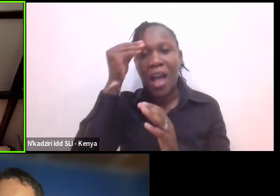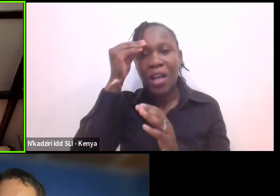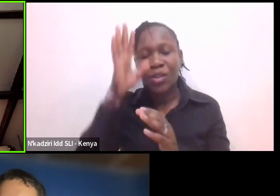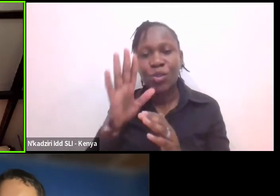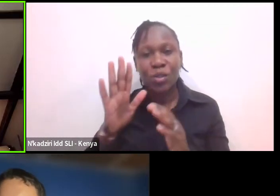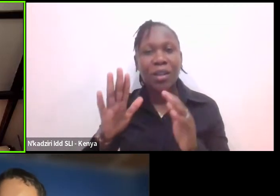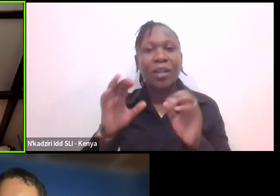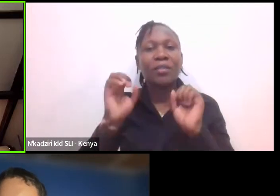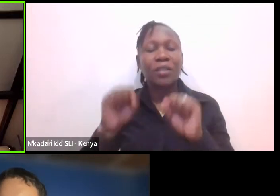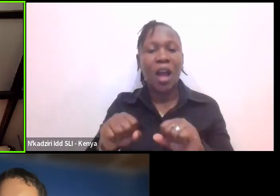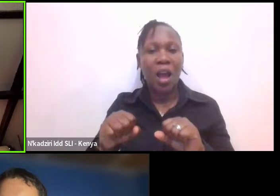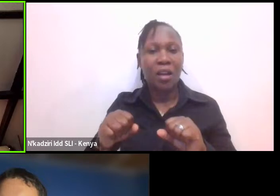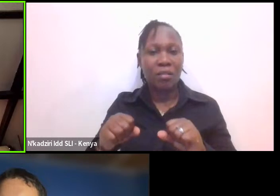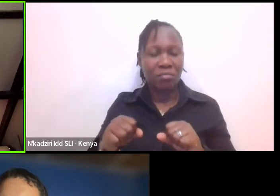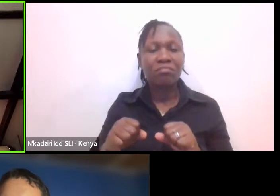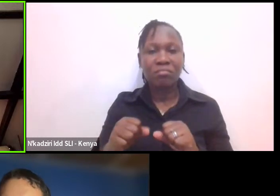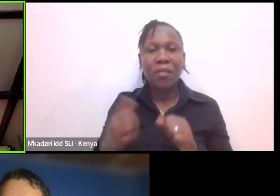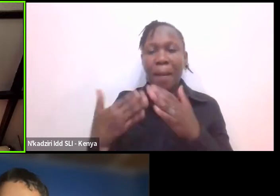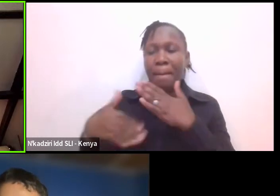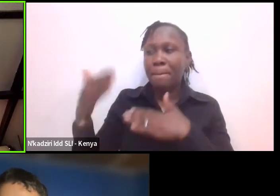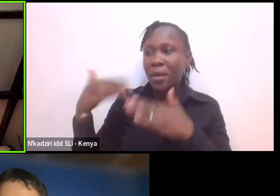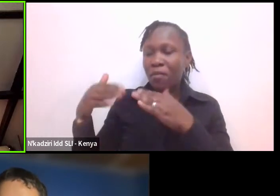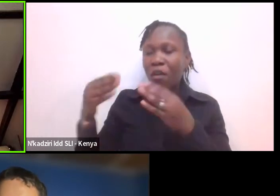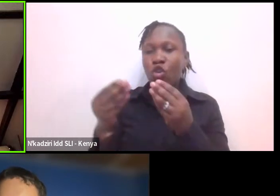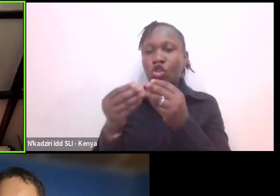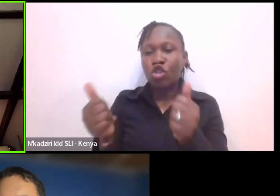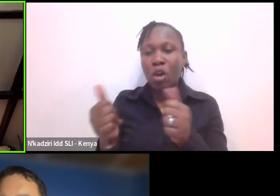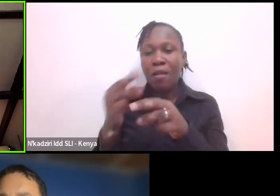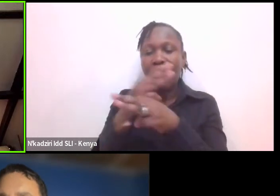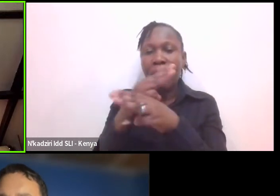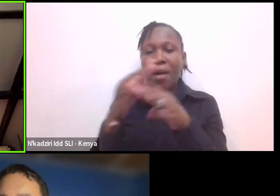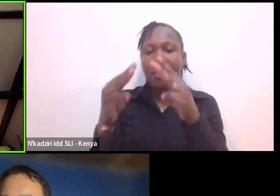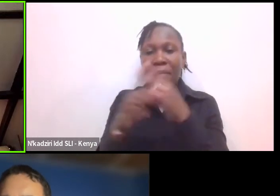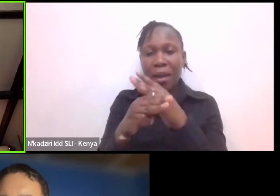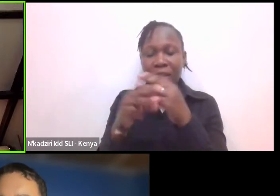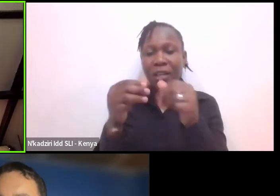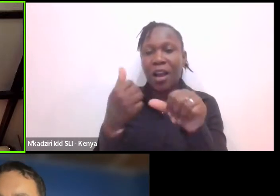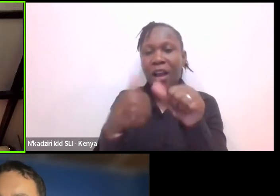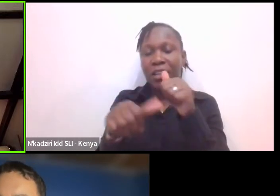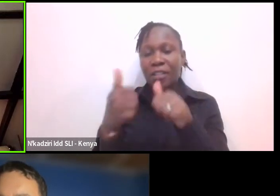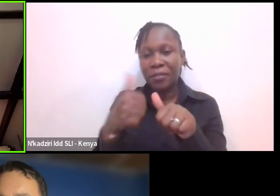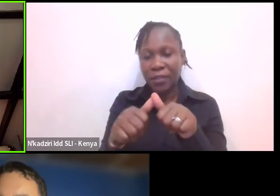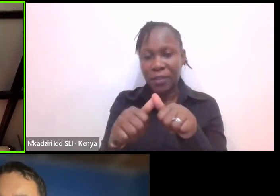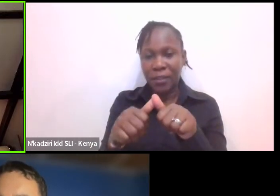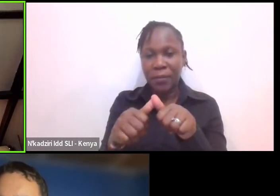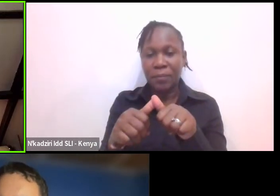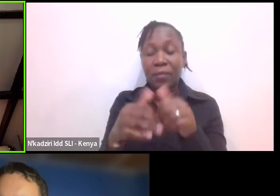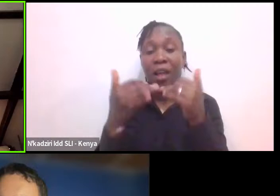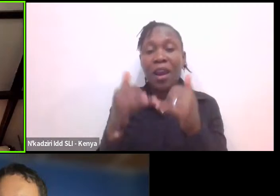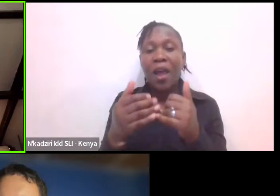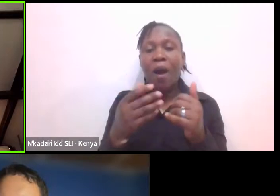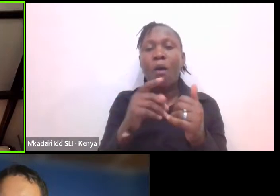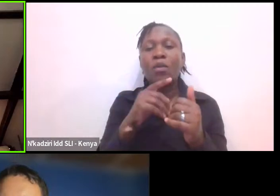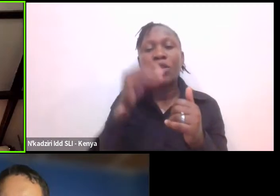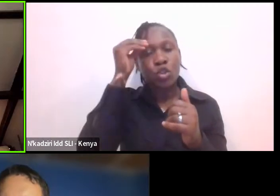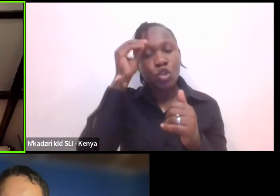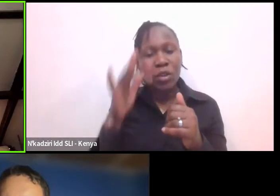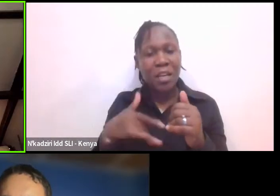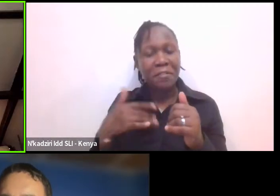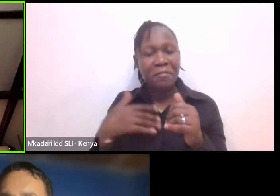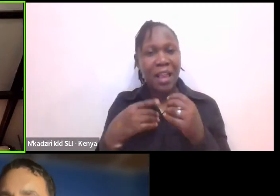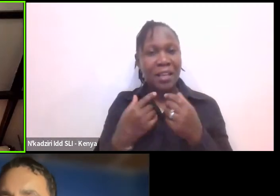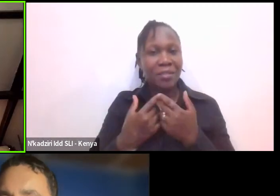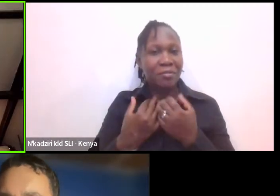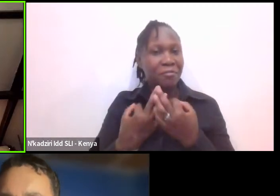address previously inaccessible mathematical activities, which liberated him not just in maths, but also in